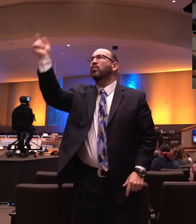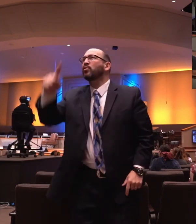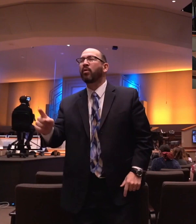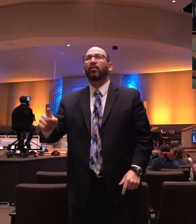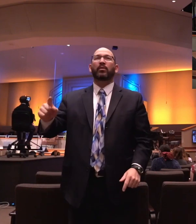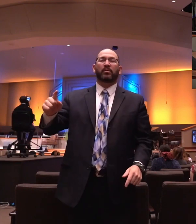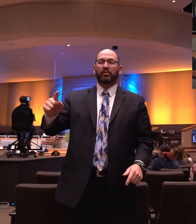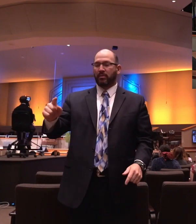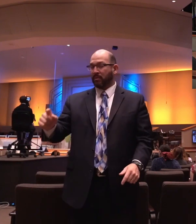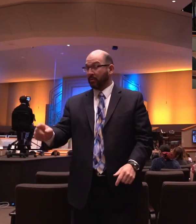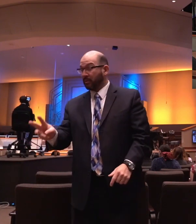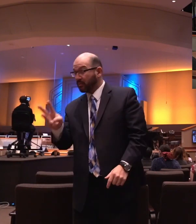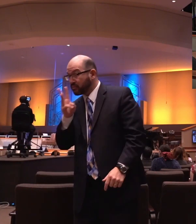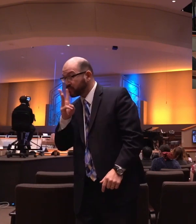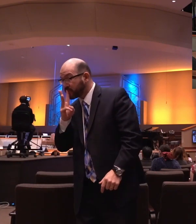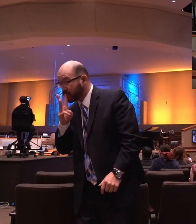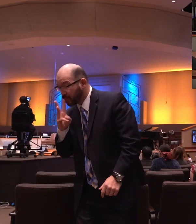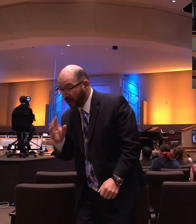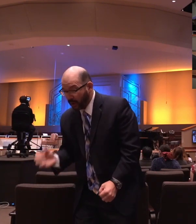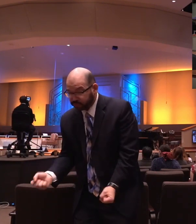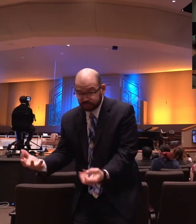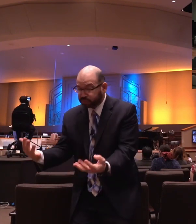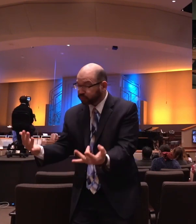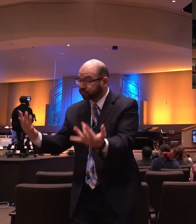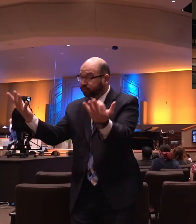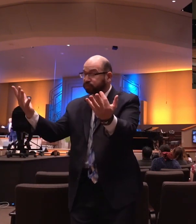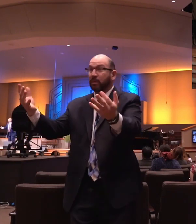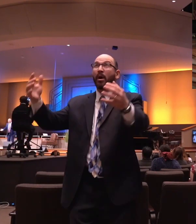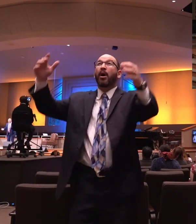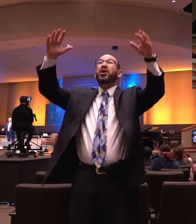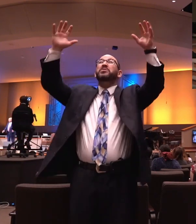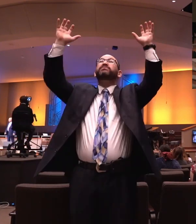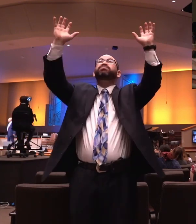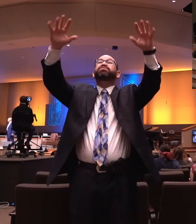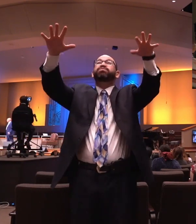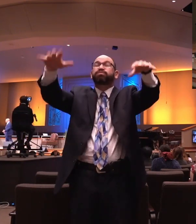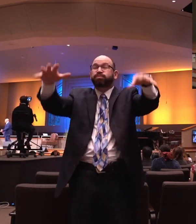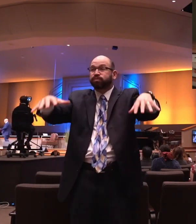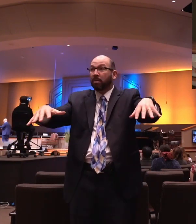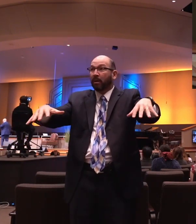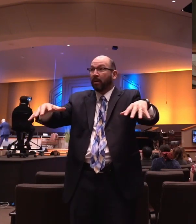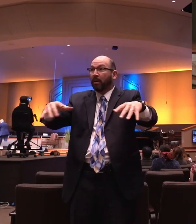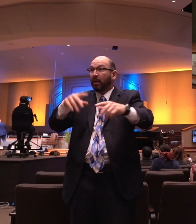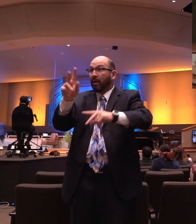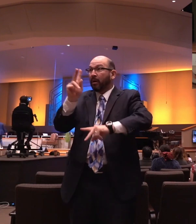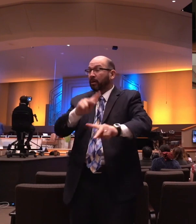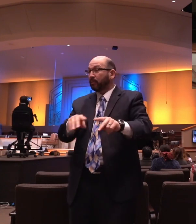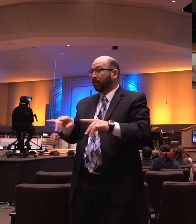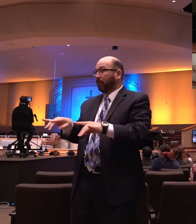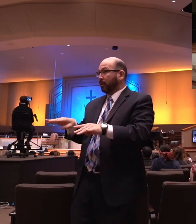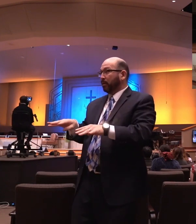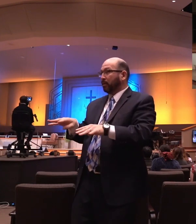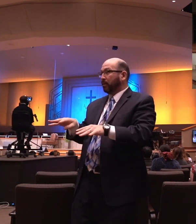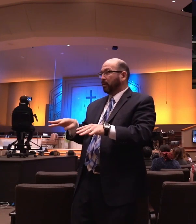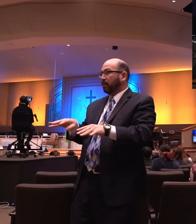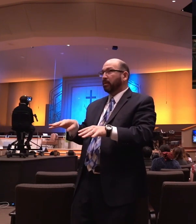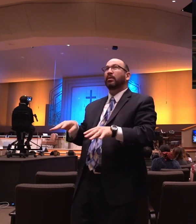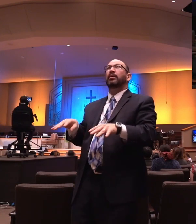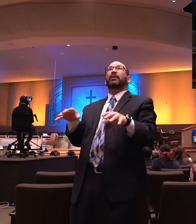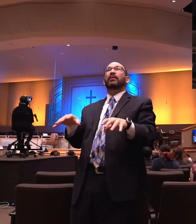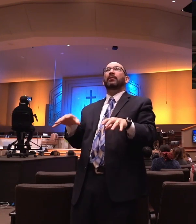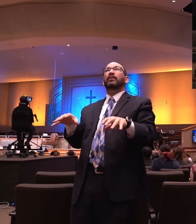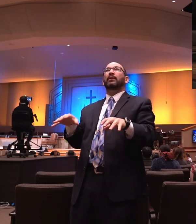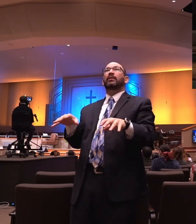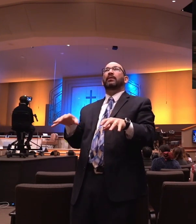fountains of the great deep broke up and all of a sudden these scoffers, all of a sudden these rebels, all of a sudden